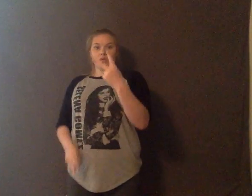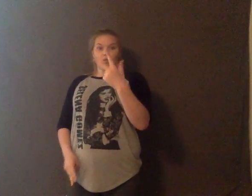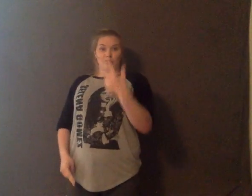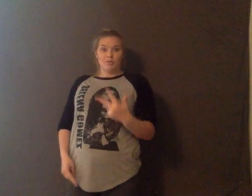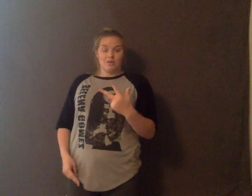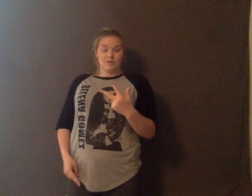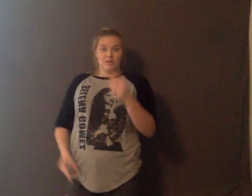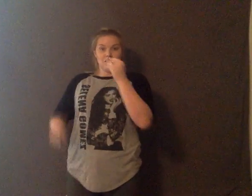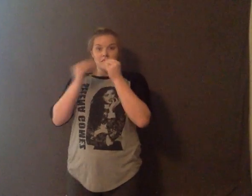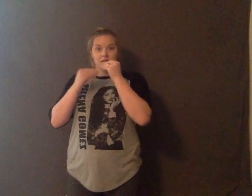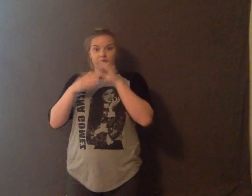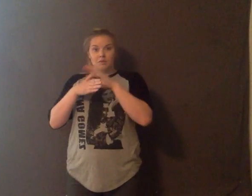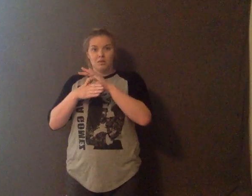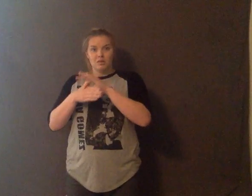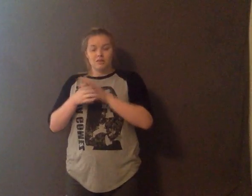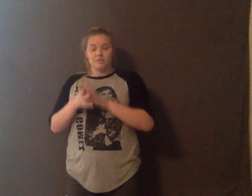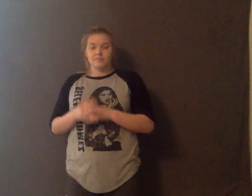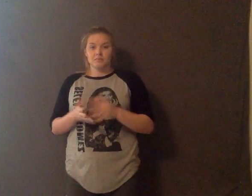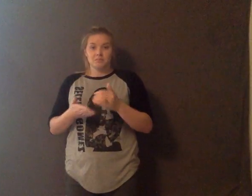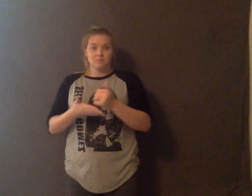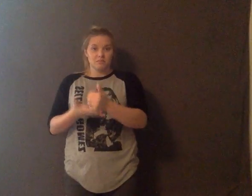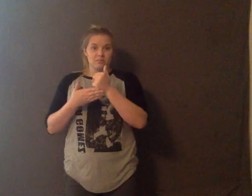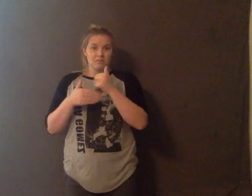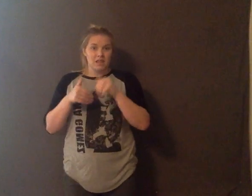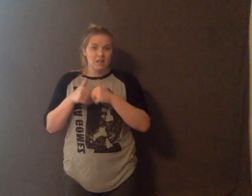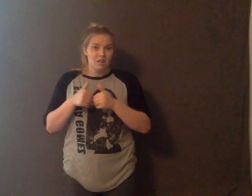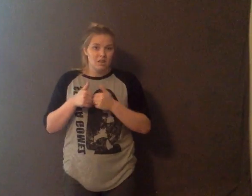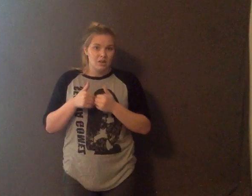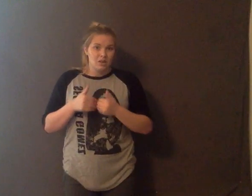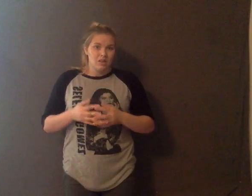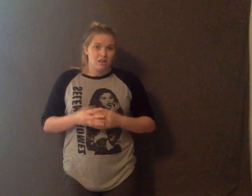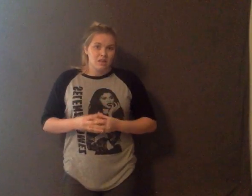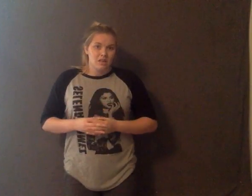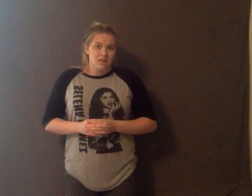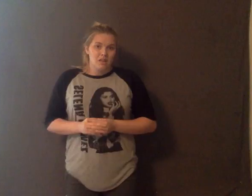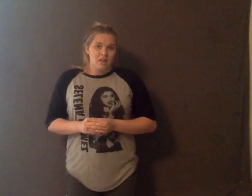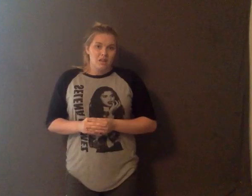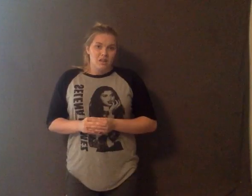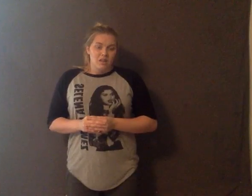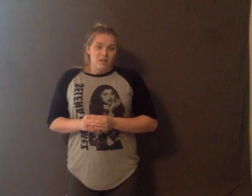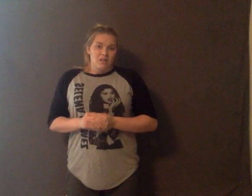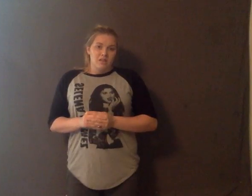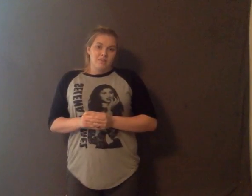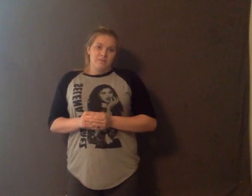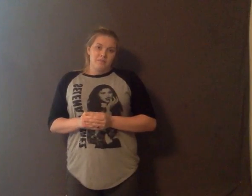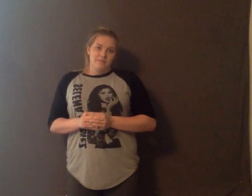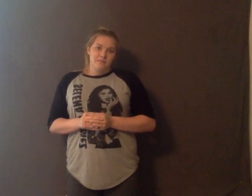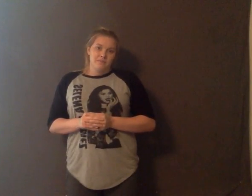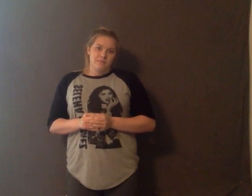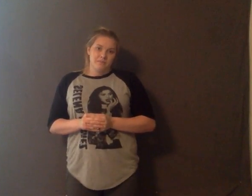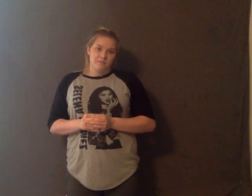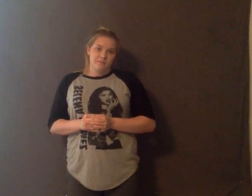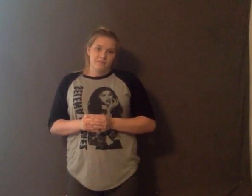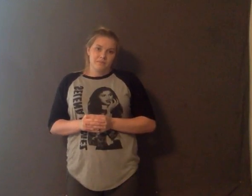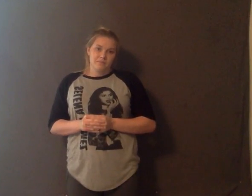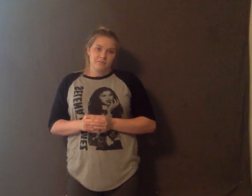is. The best thing that you can do to make sure that you empty all those bullets out of the chamber and you're not taking risks with your health is to